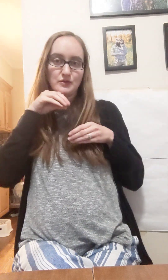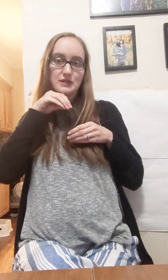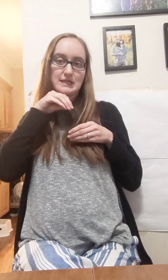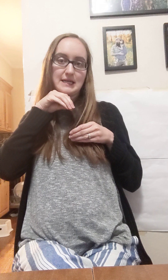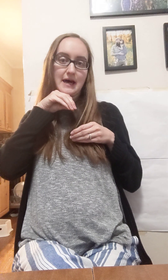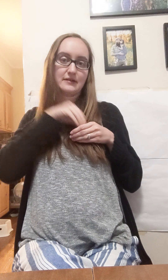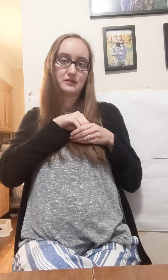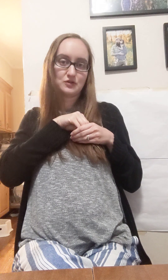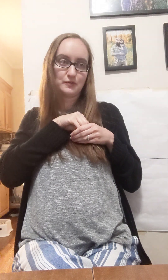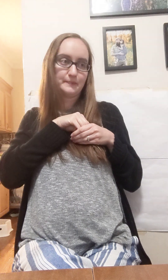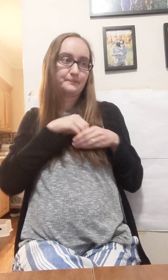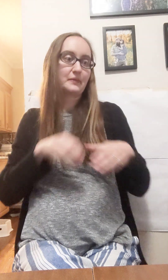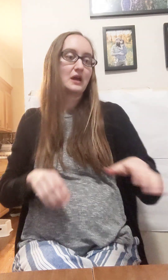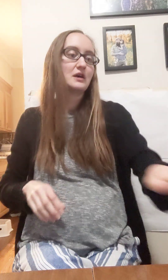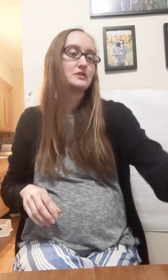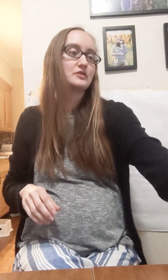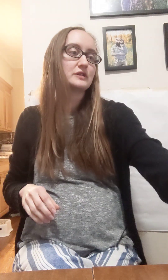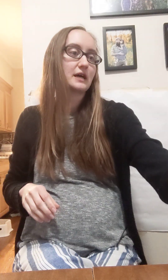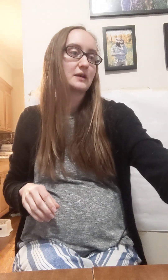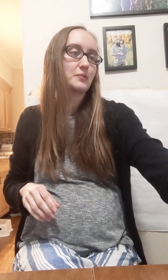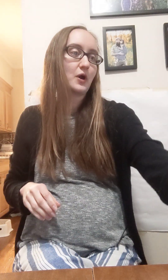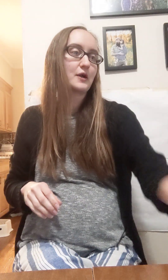is like that, soul. So the second part,